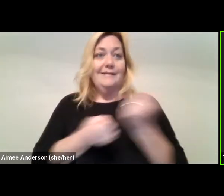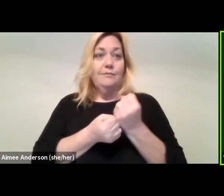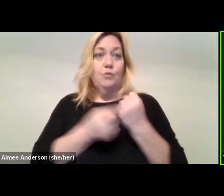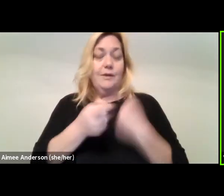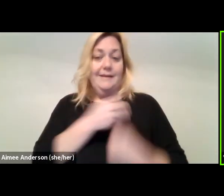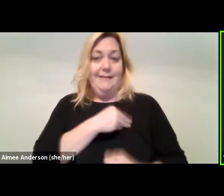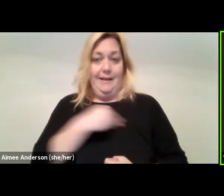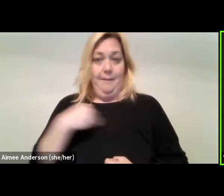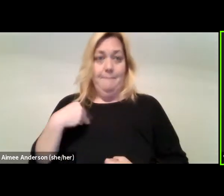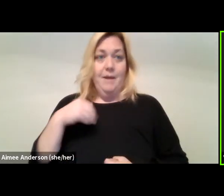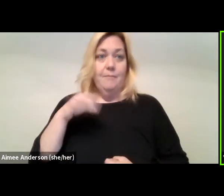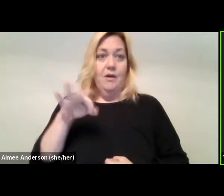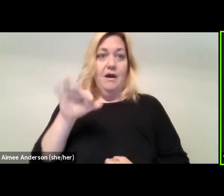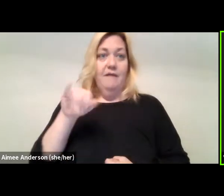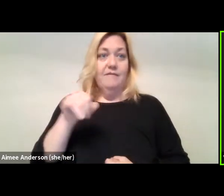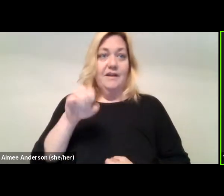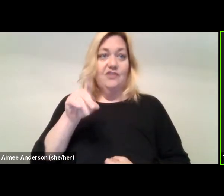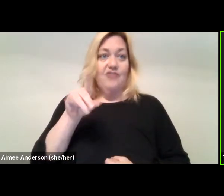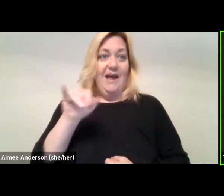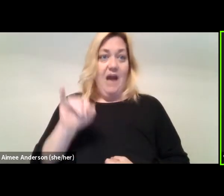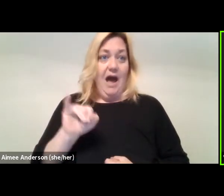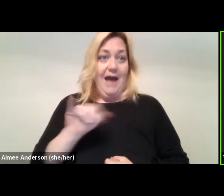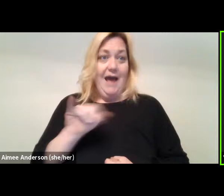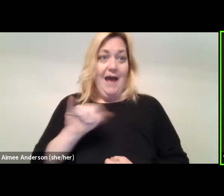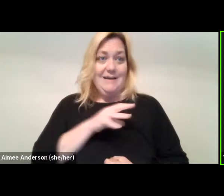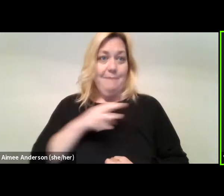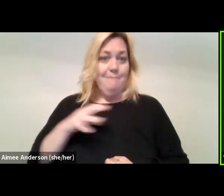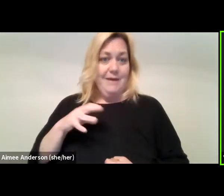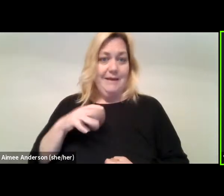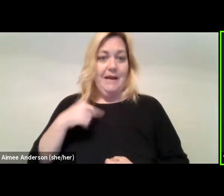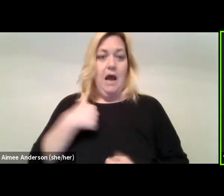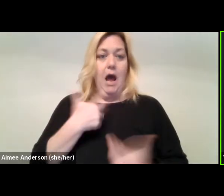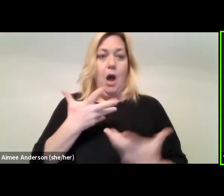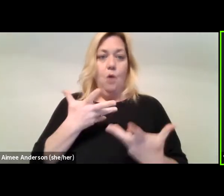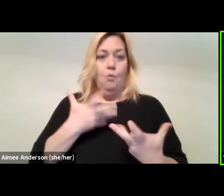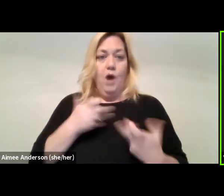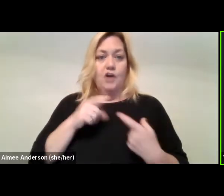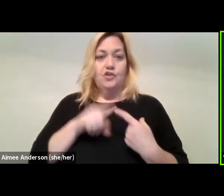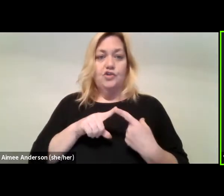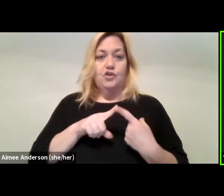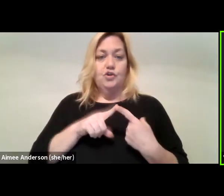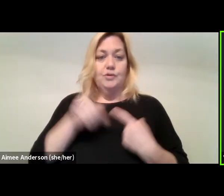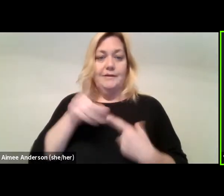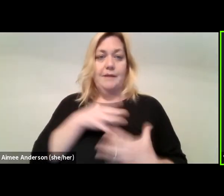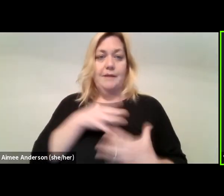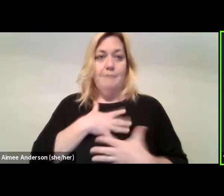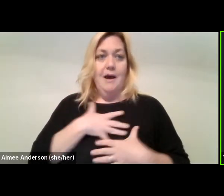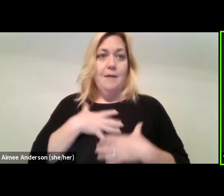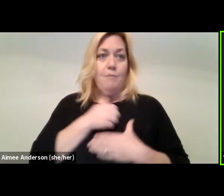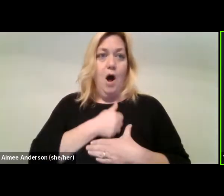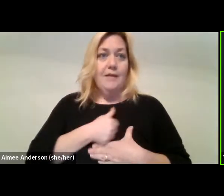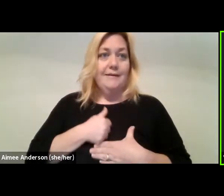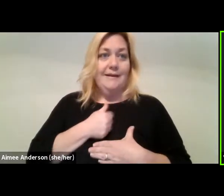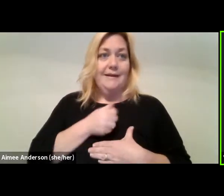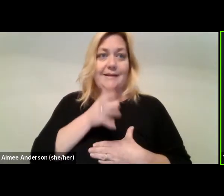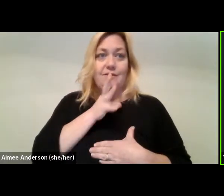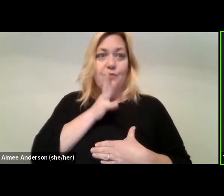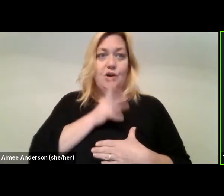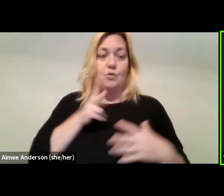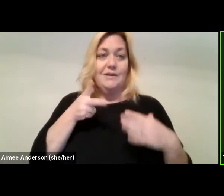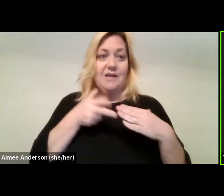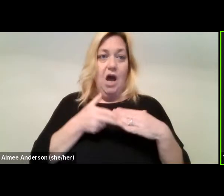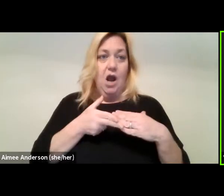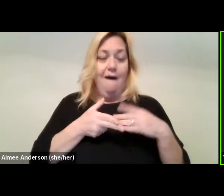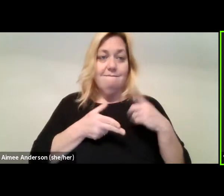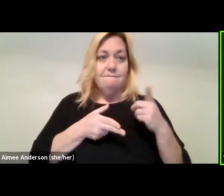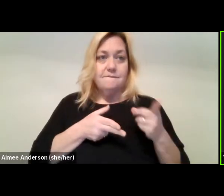member of the JEDI committee, I want to extend my apologies to the speaker who was cut off. Again, it